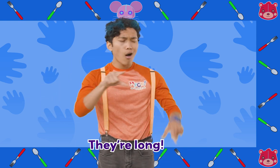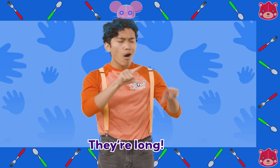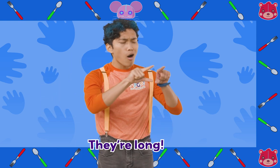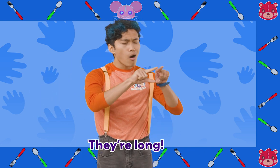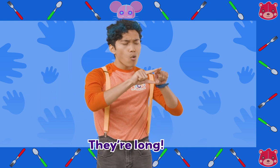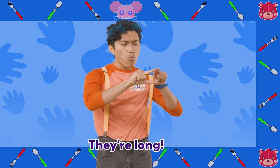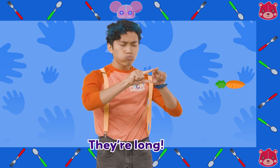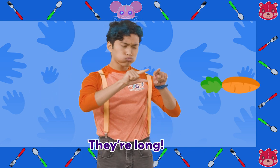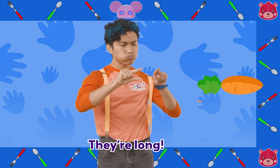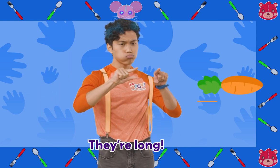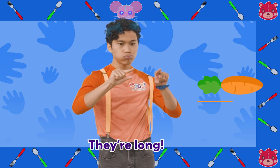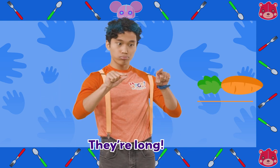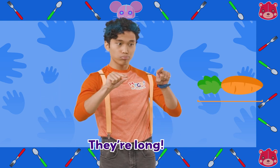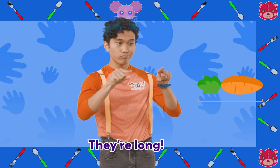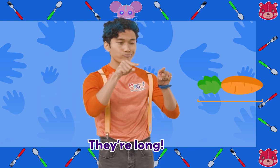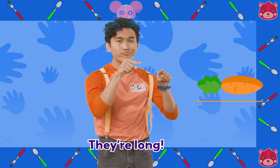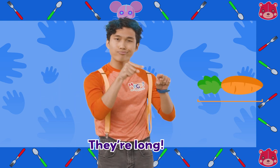They're long.